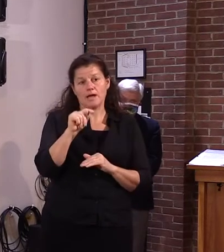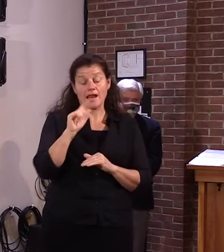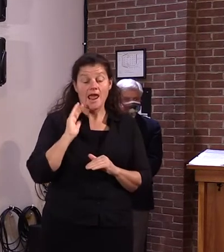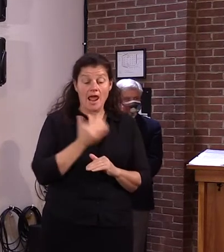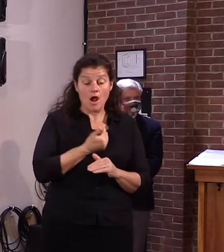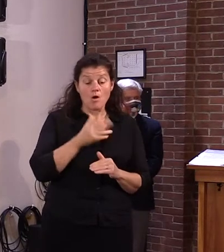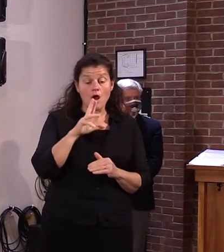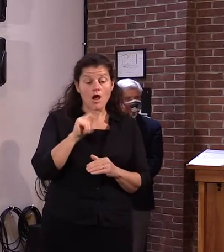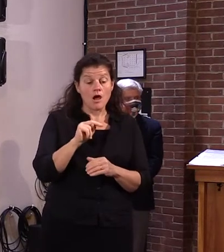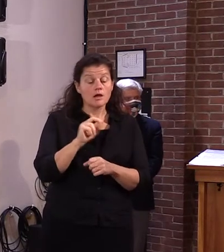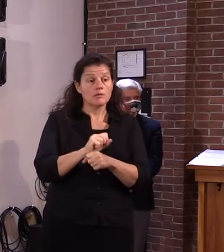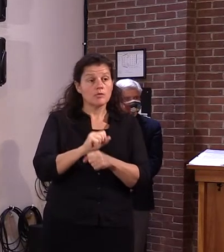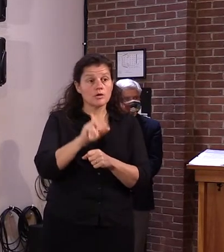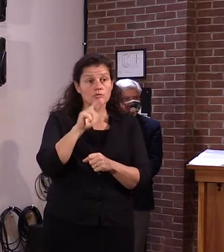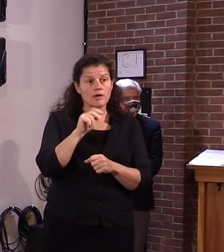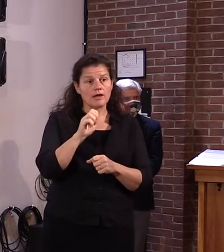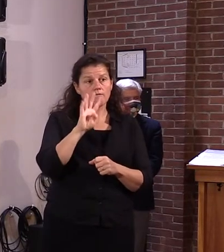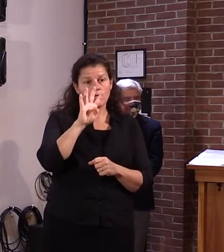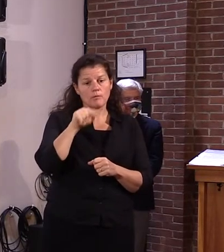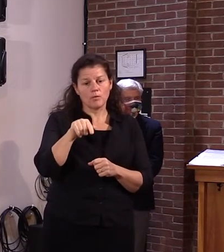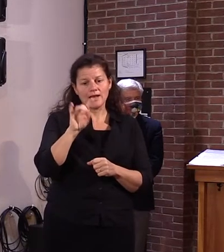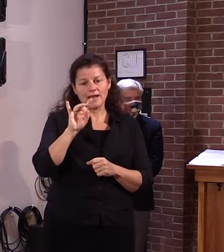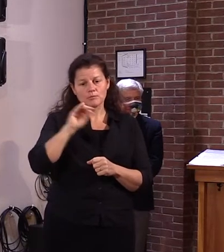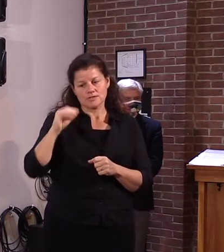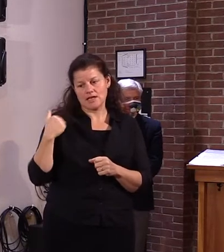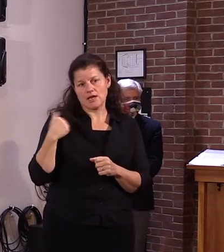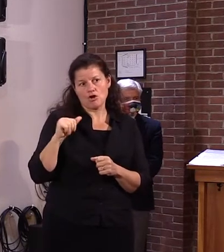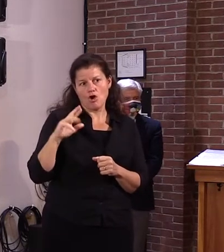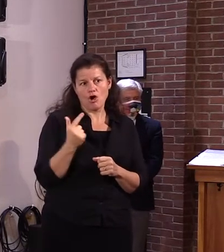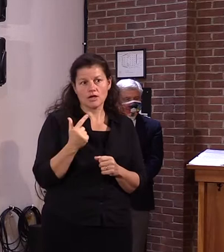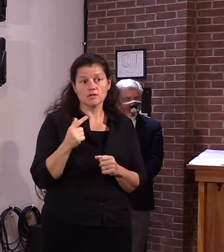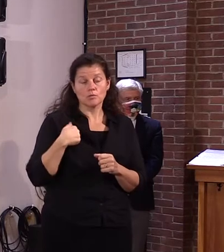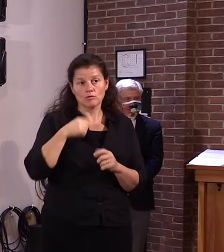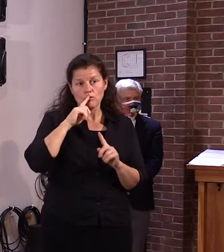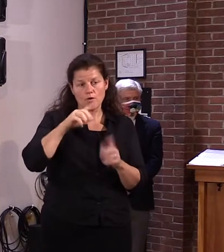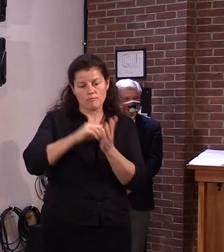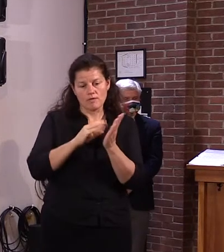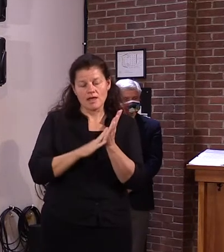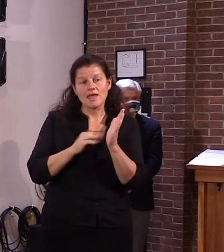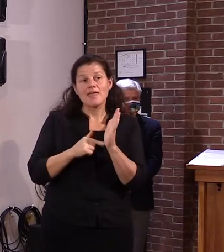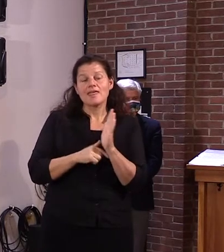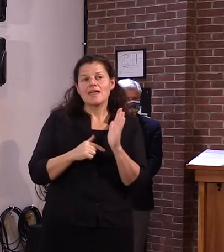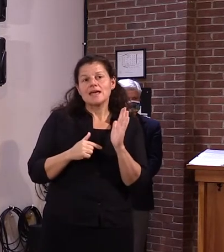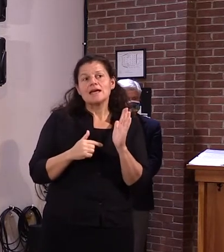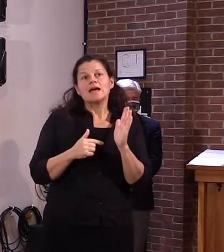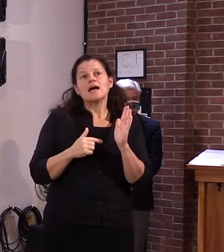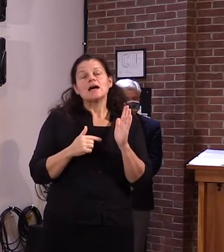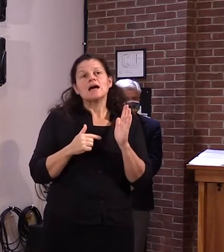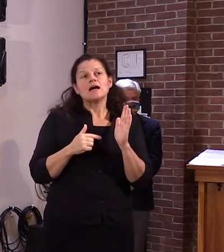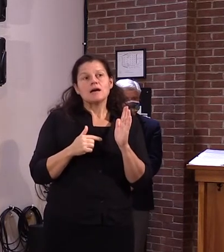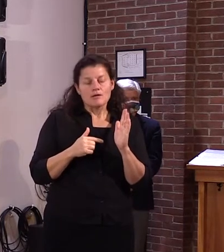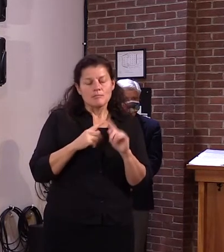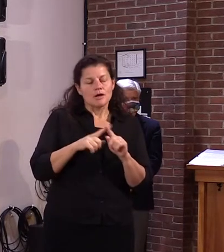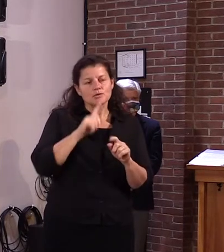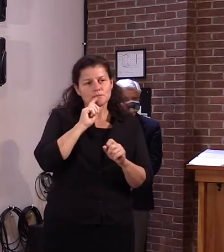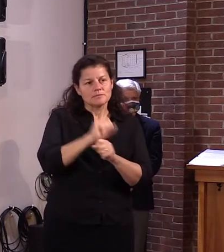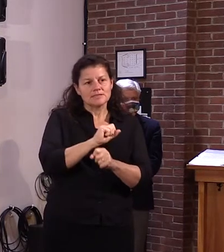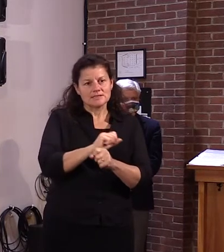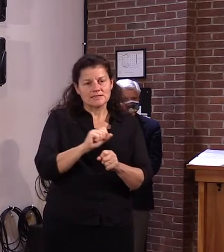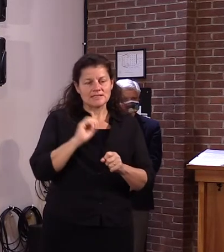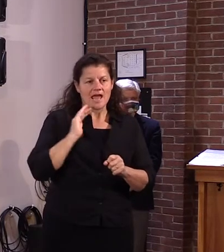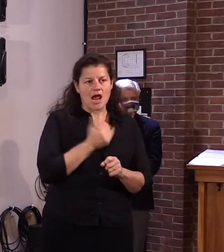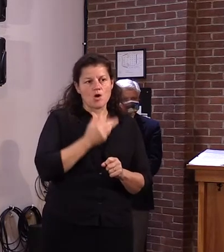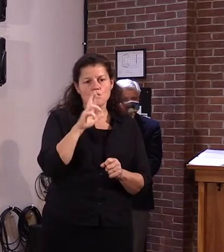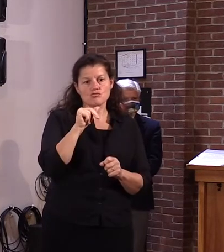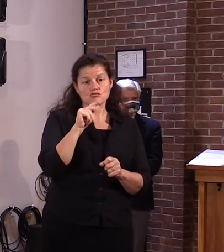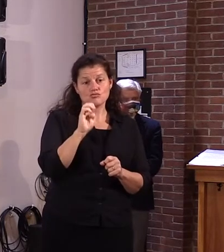unemployment rate of 4.8%, and for the month of August, and in all actuality, our